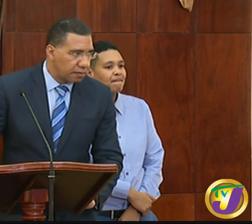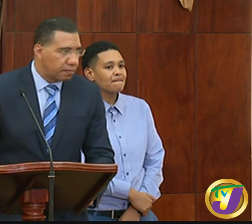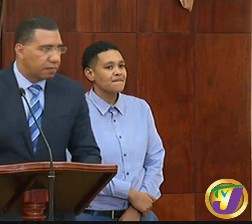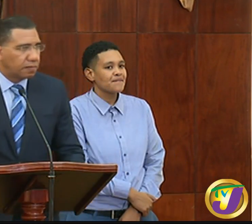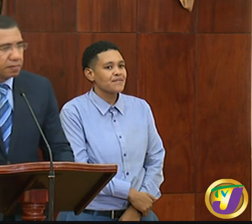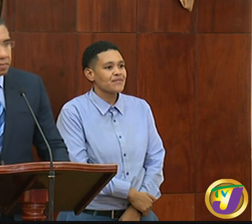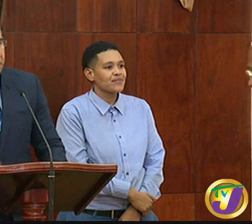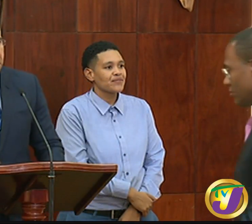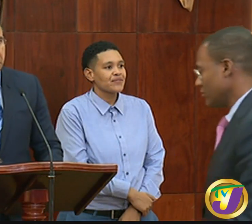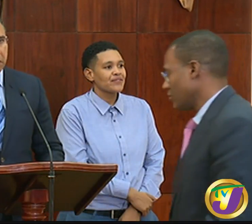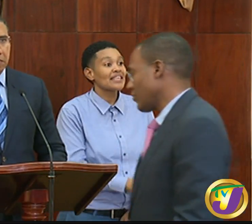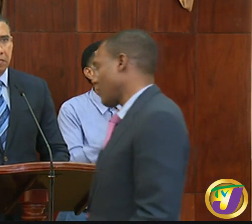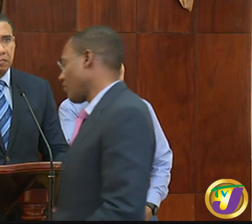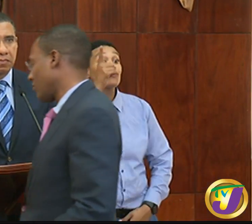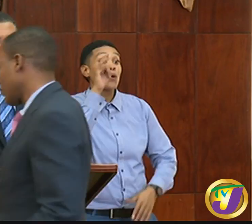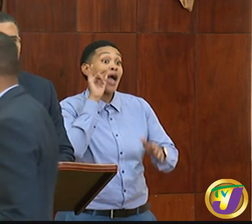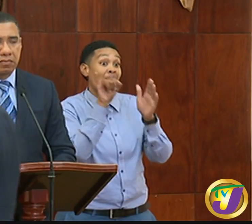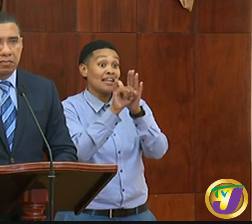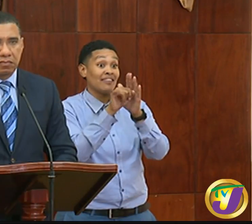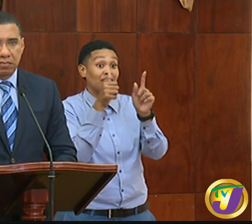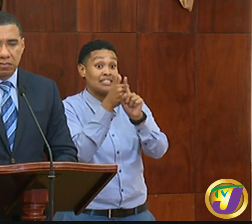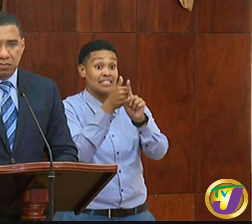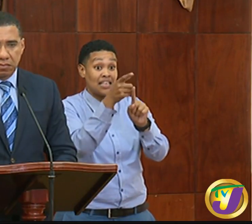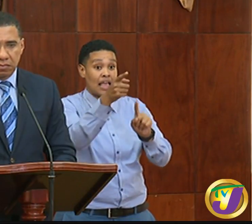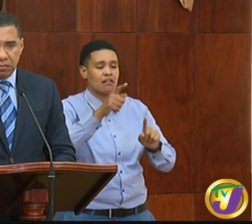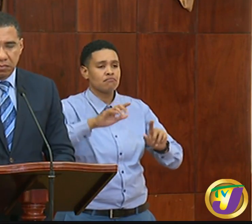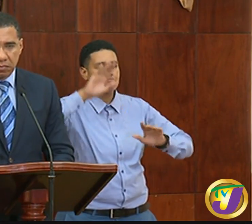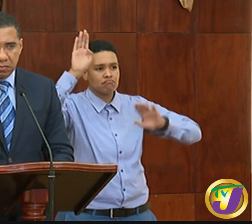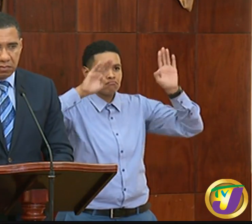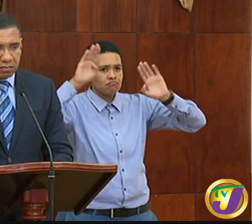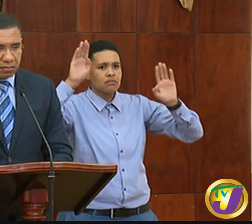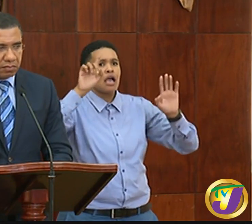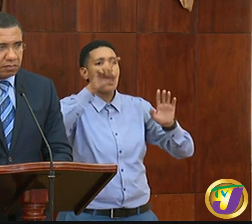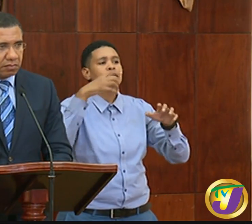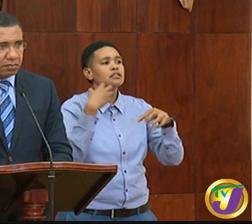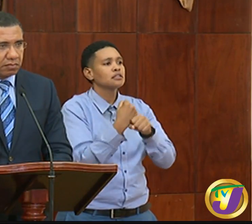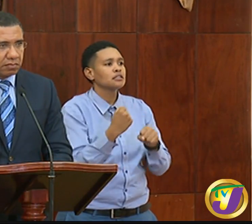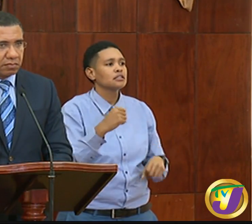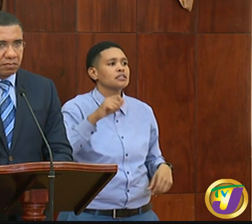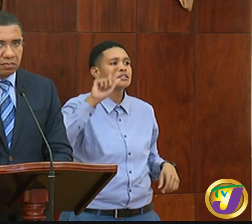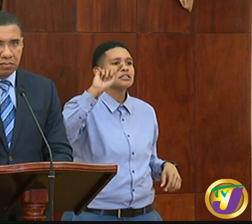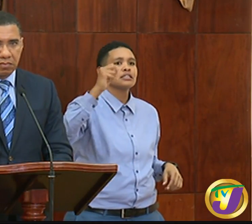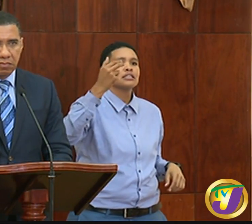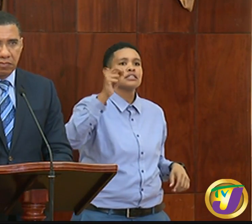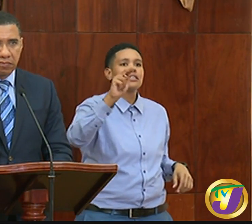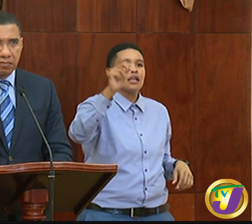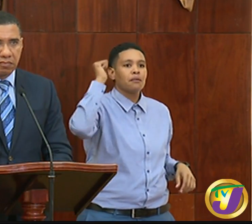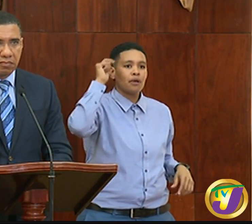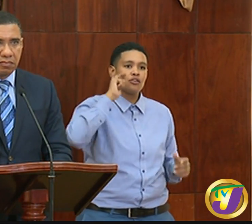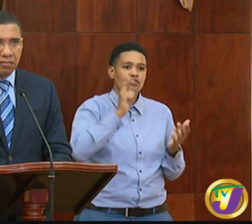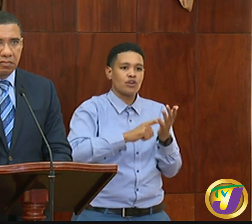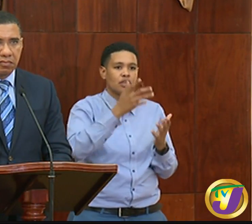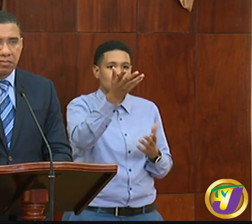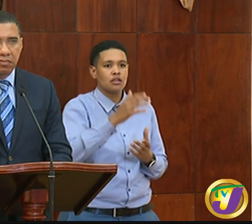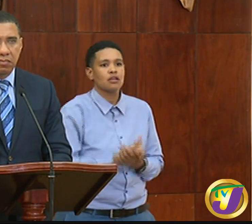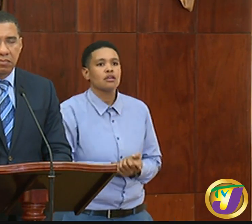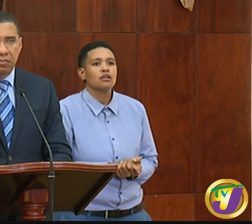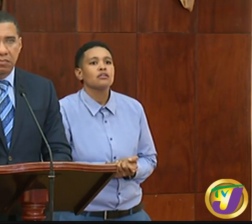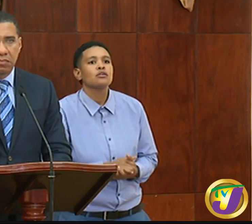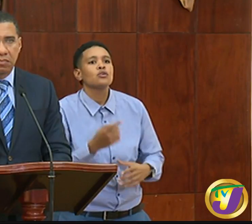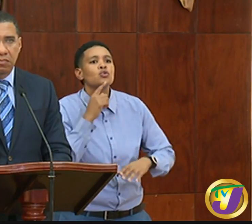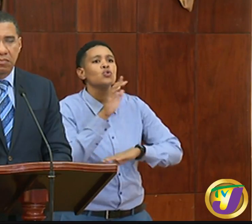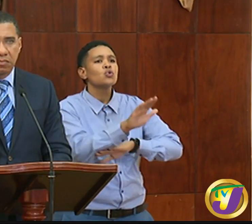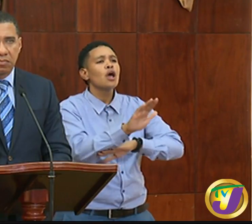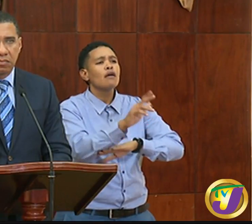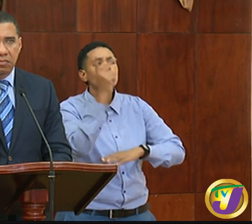identify yourself, your media entity, and then ask your question succinctly. Dashan at the back, I recognize you. Go ahead. Good